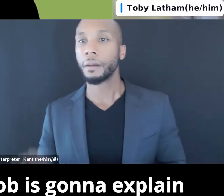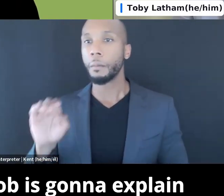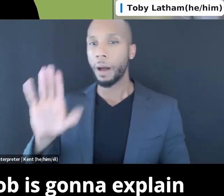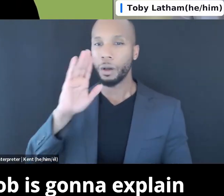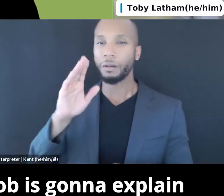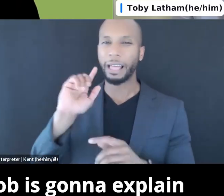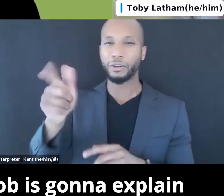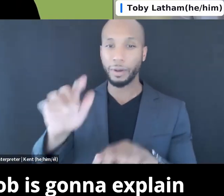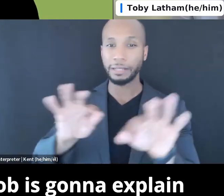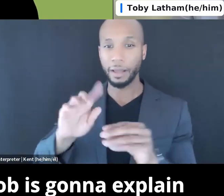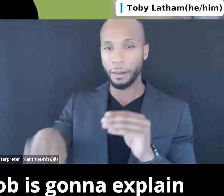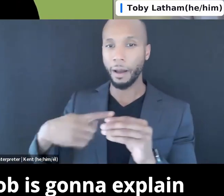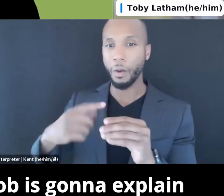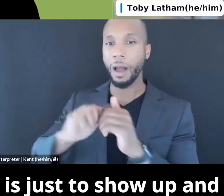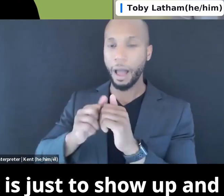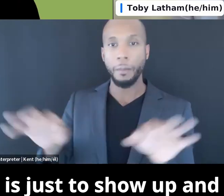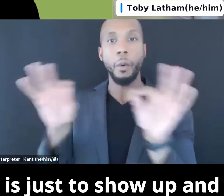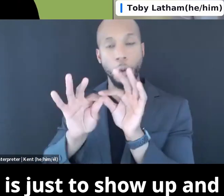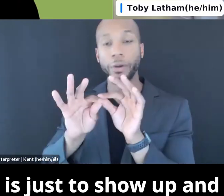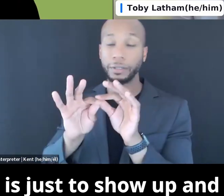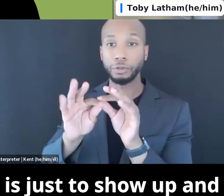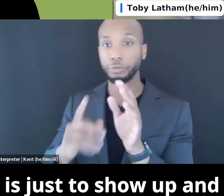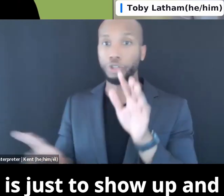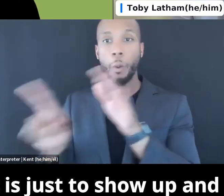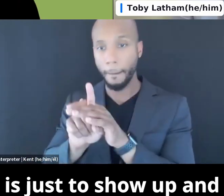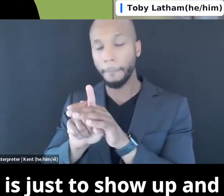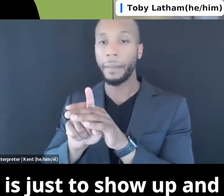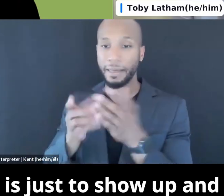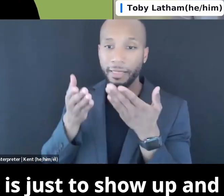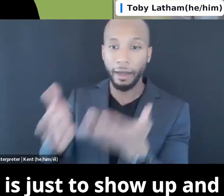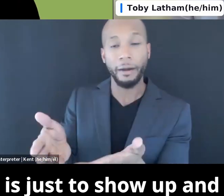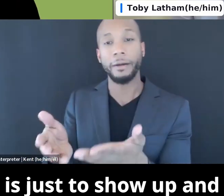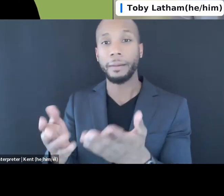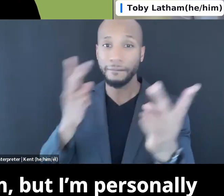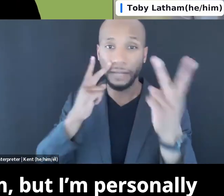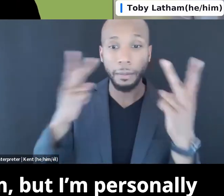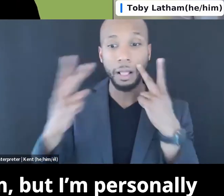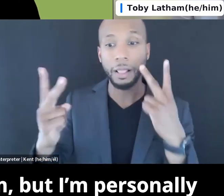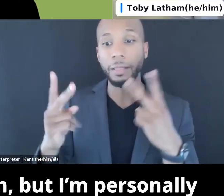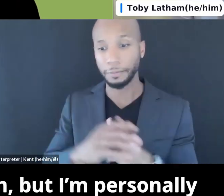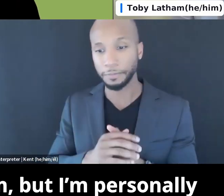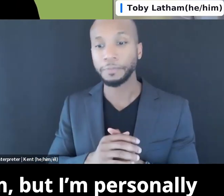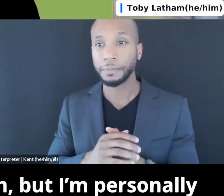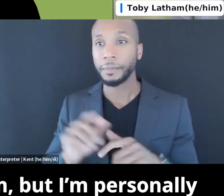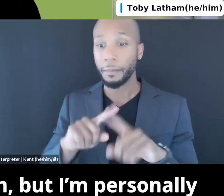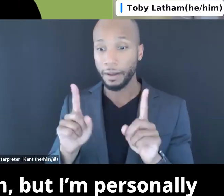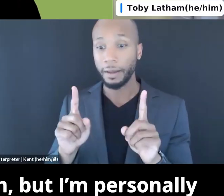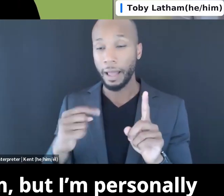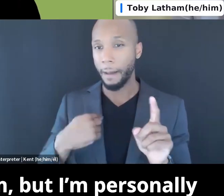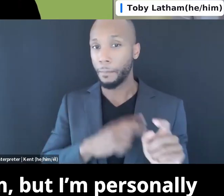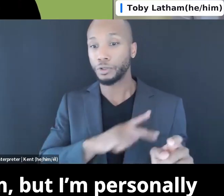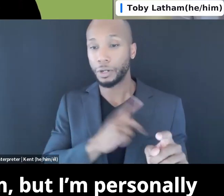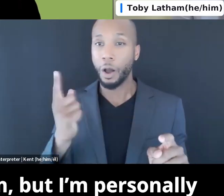explain later about how important it is just to show up and be present and be visible. But I'm